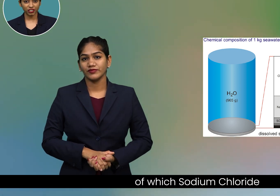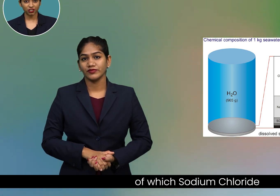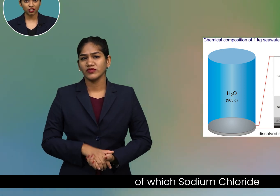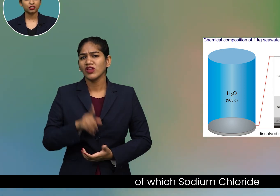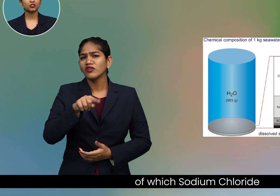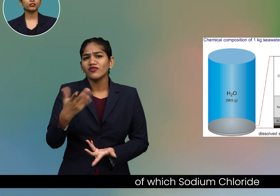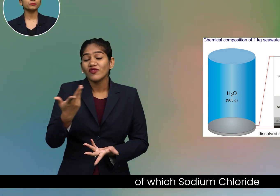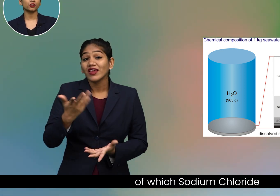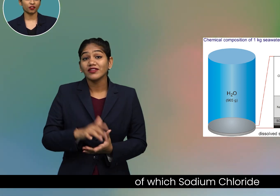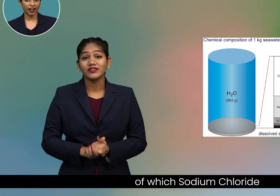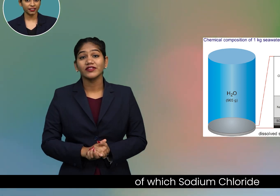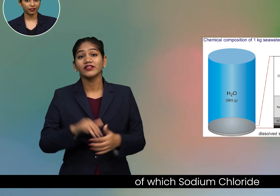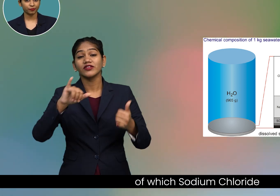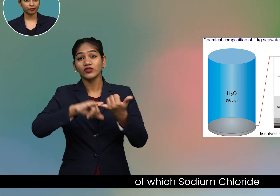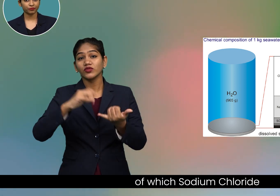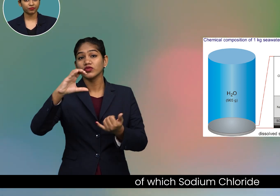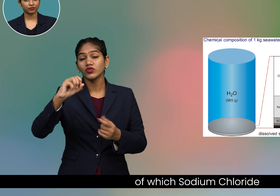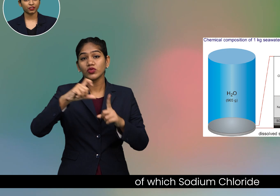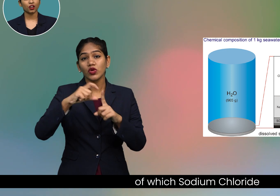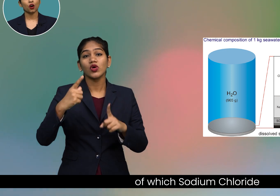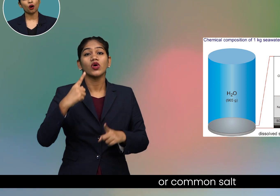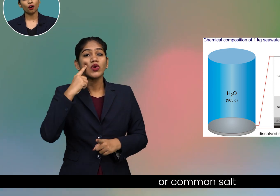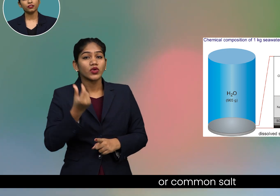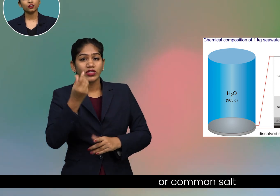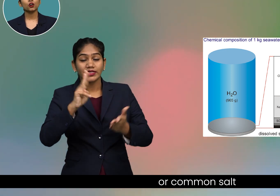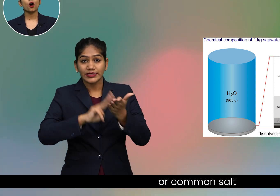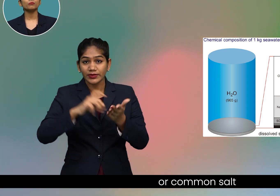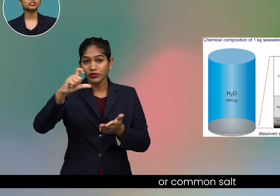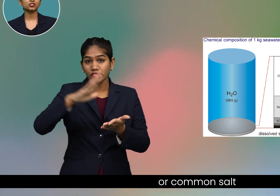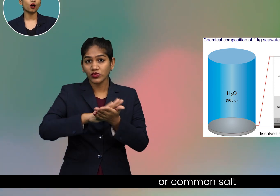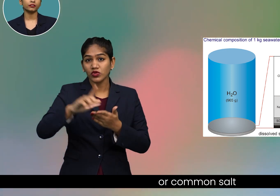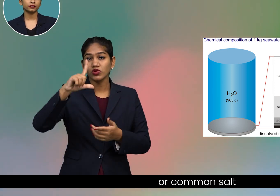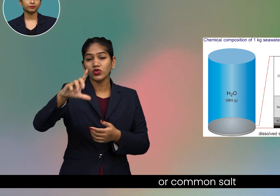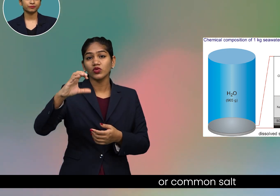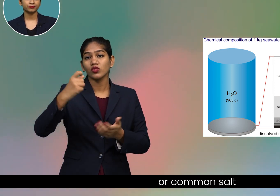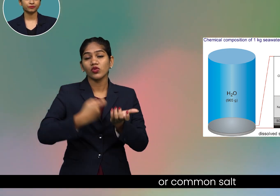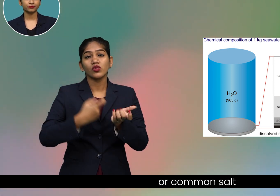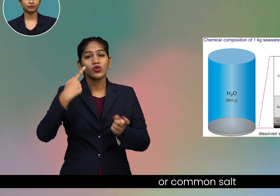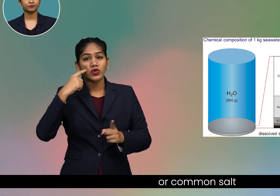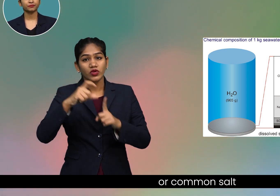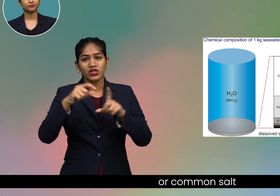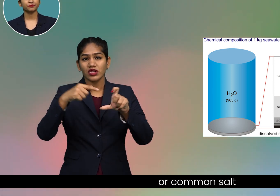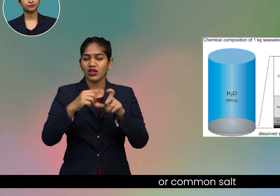Of which sodium chloride or common salt